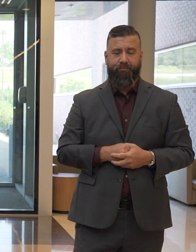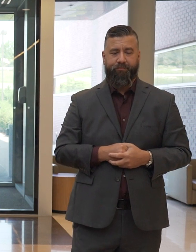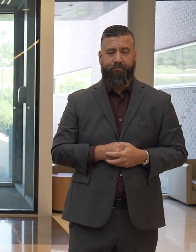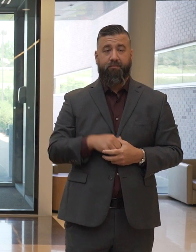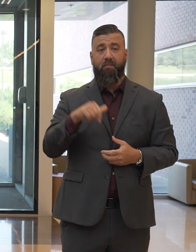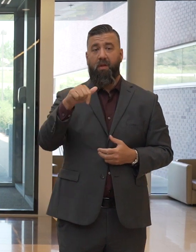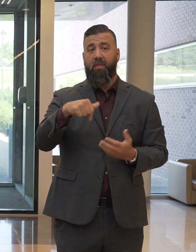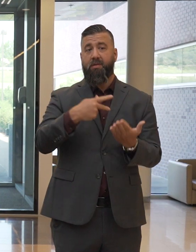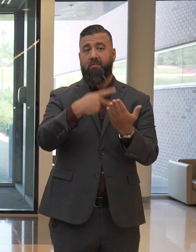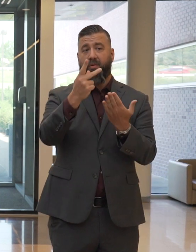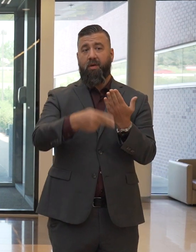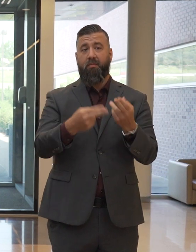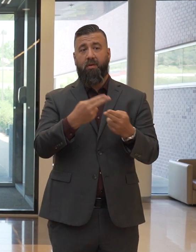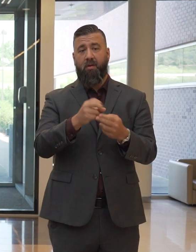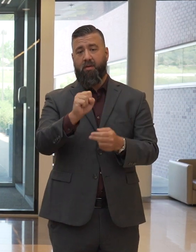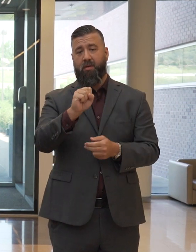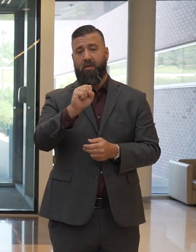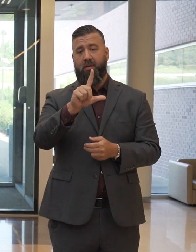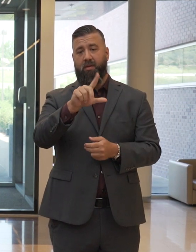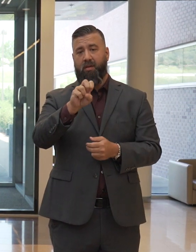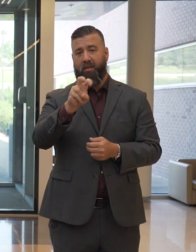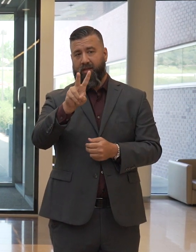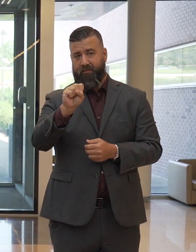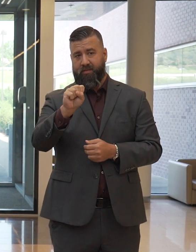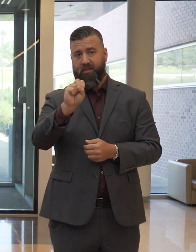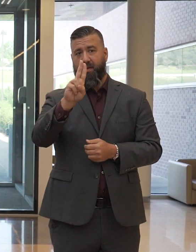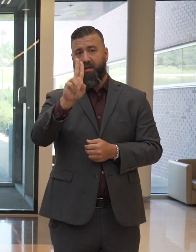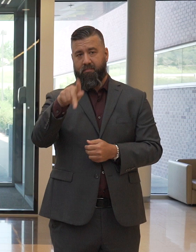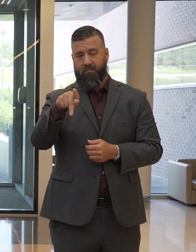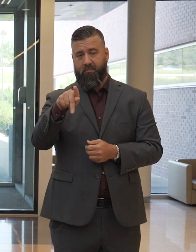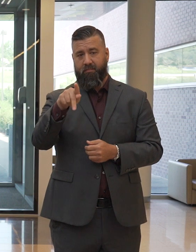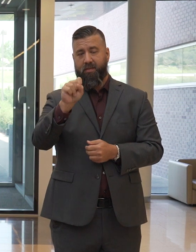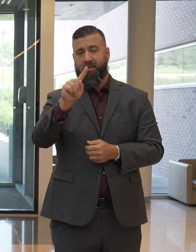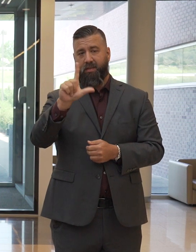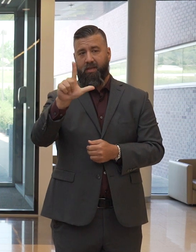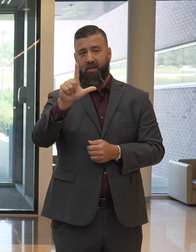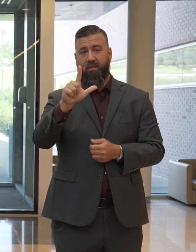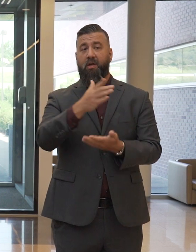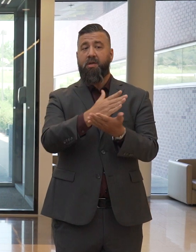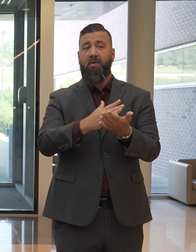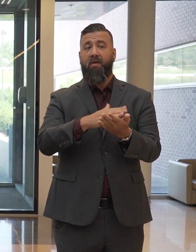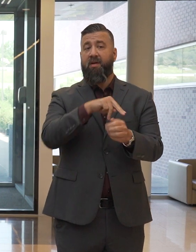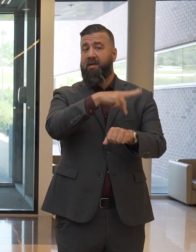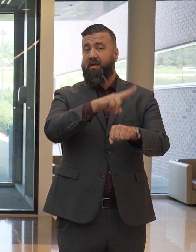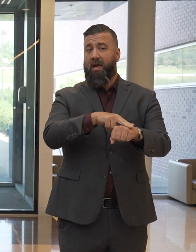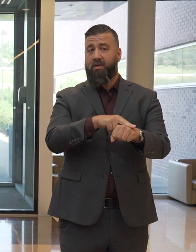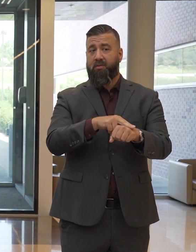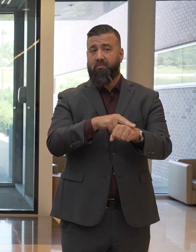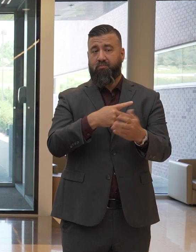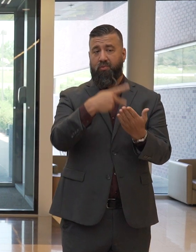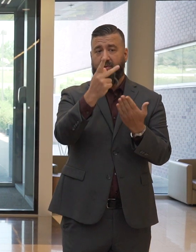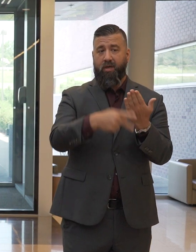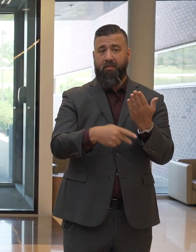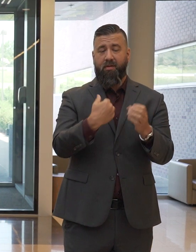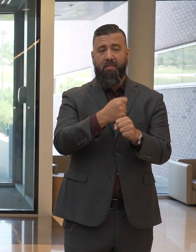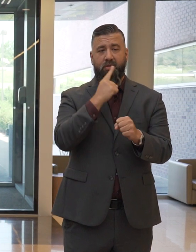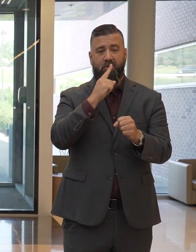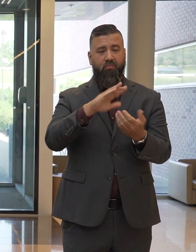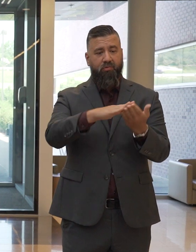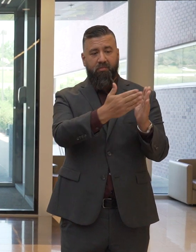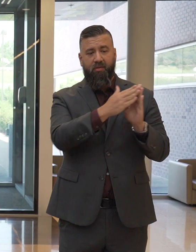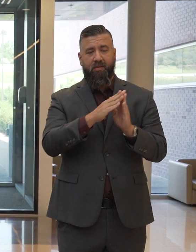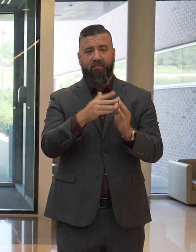This initiative, called Sleeves Up STL, is part of a national movement to get our communities vaccinated and to keep them